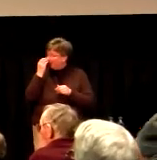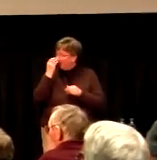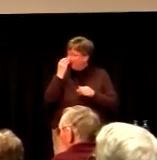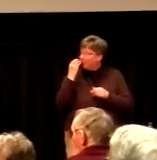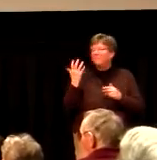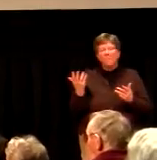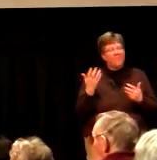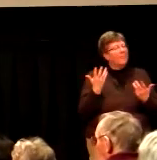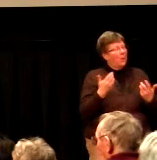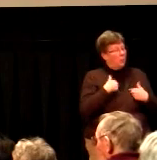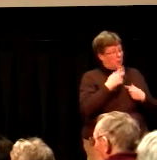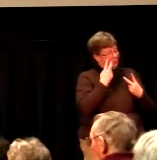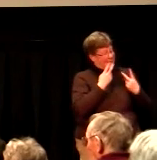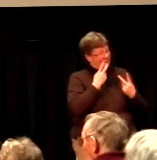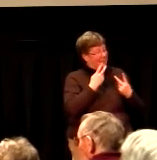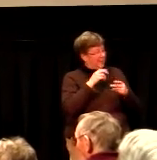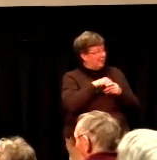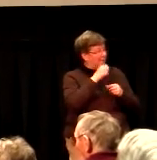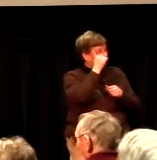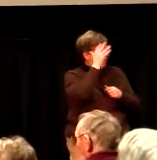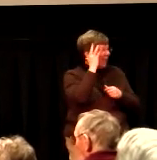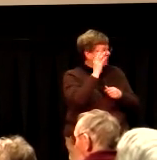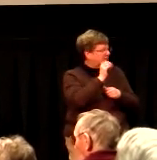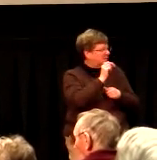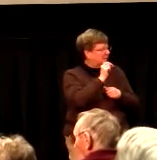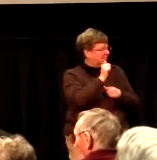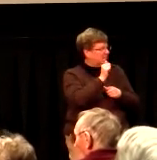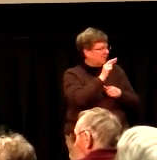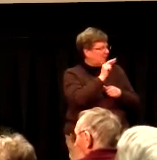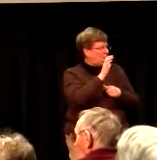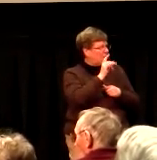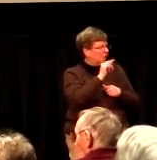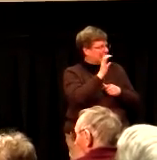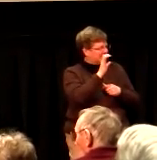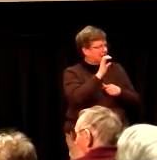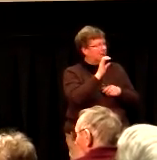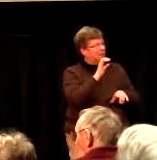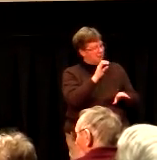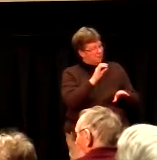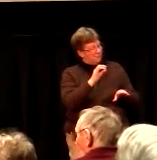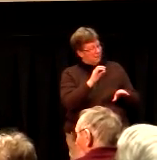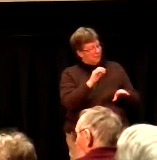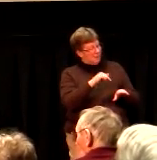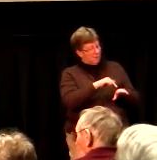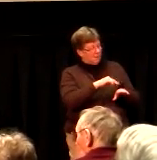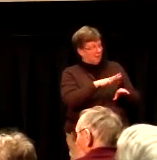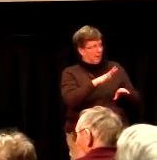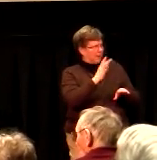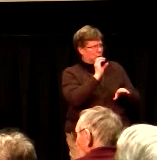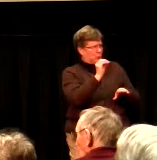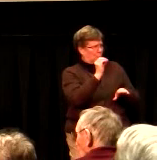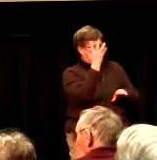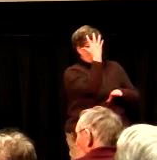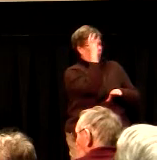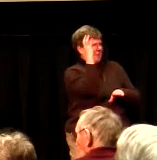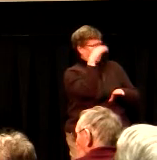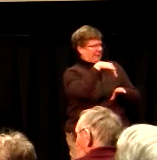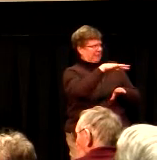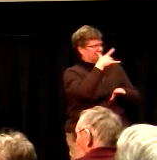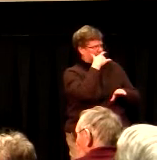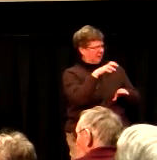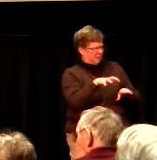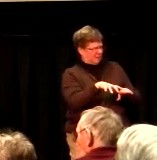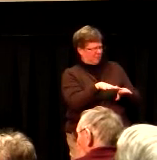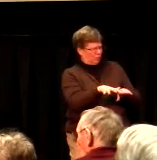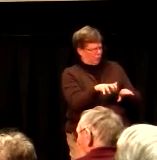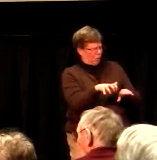So what we are seeing Arctic-wide is that in areas that don't have trees because there's frozen ground underneath them, so there's